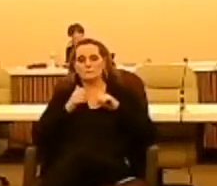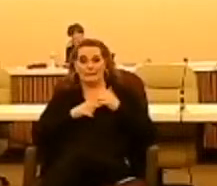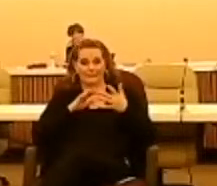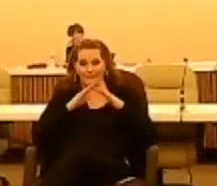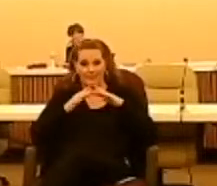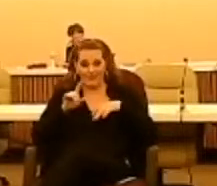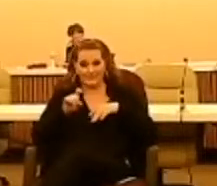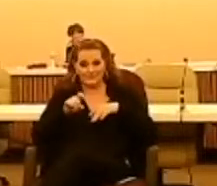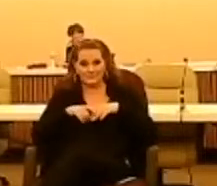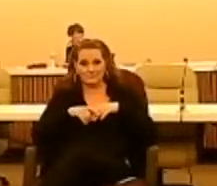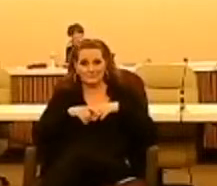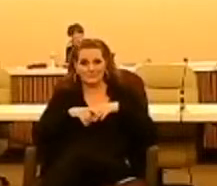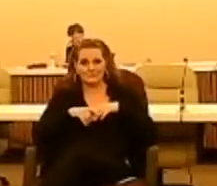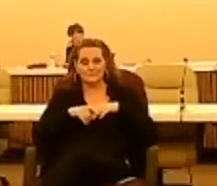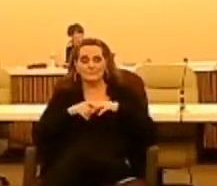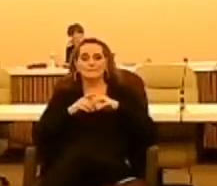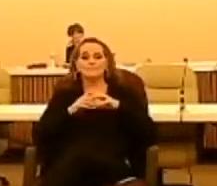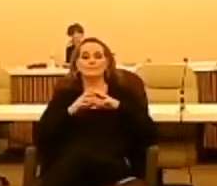online?